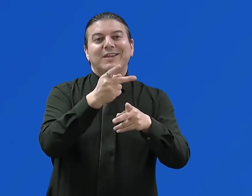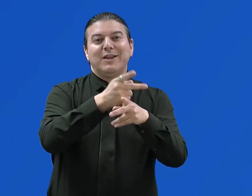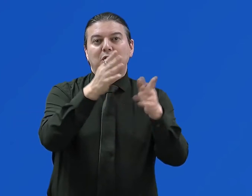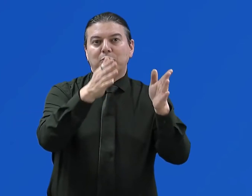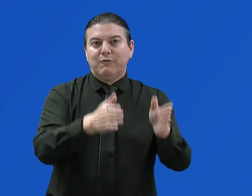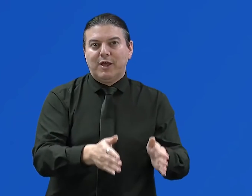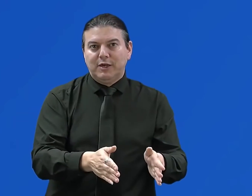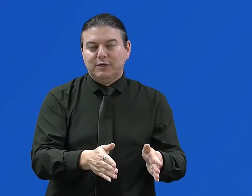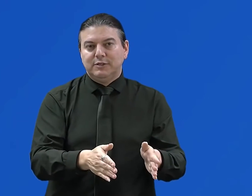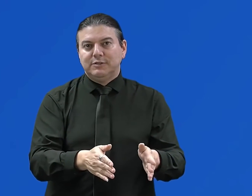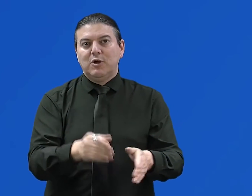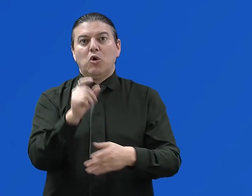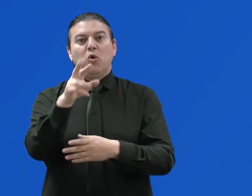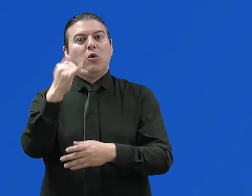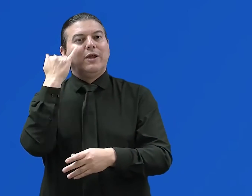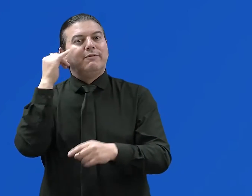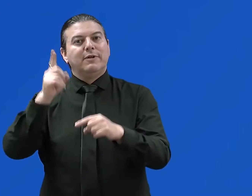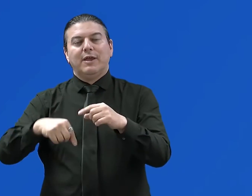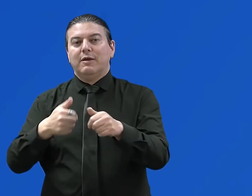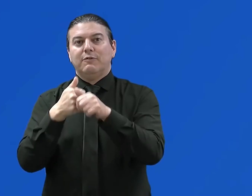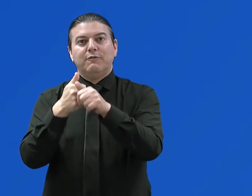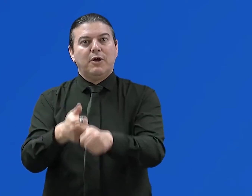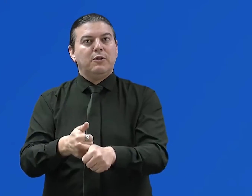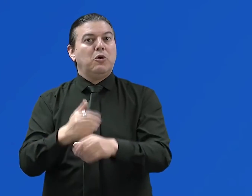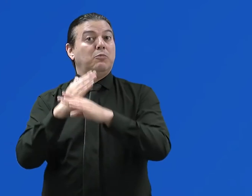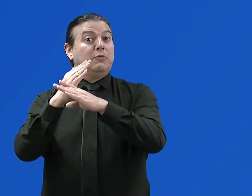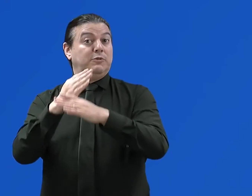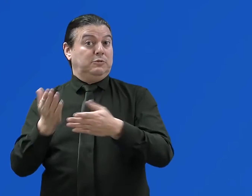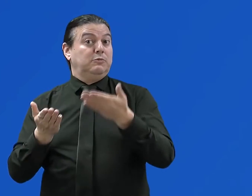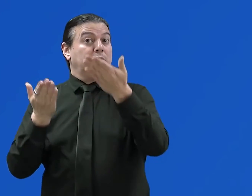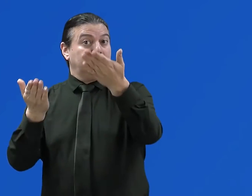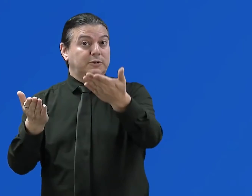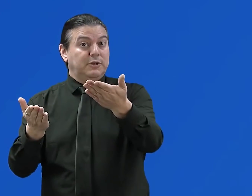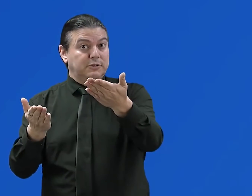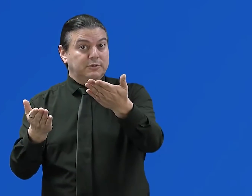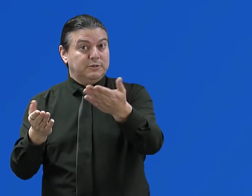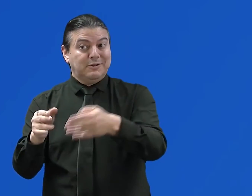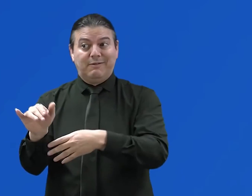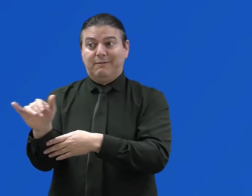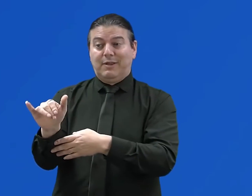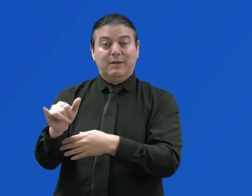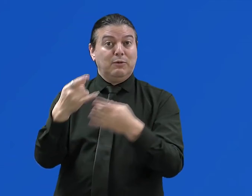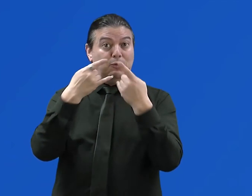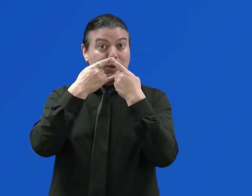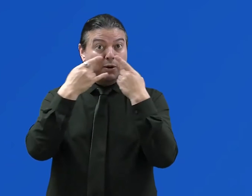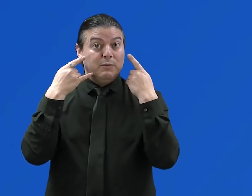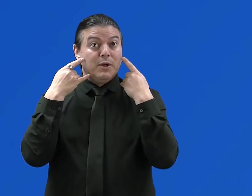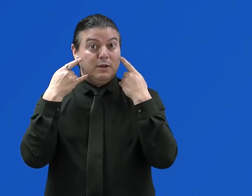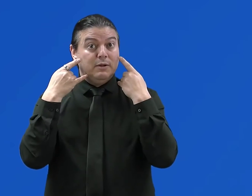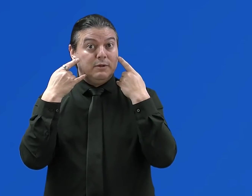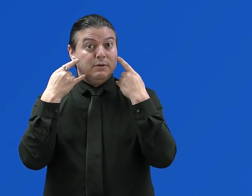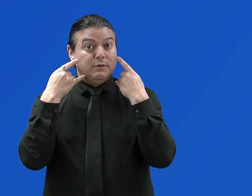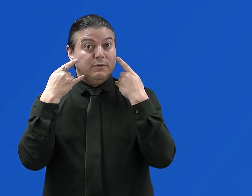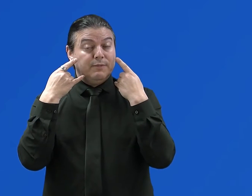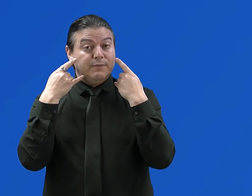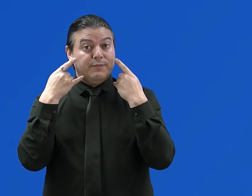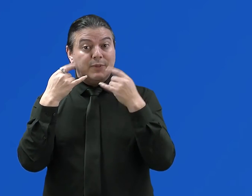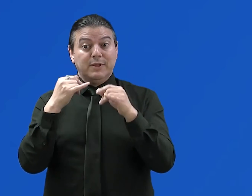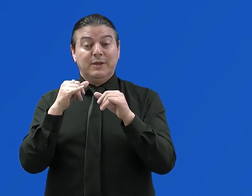have difficulty following prevention recommendations, like wearing a mask, staying